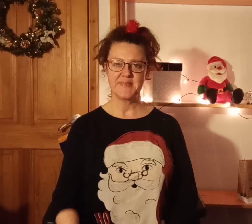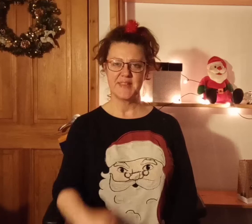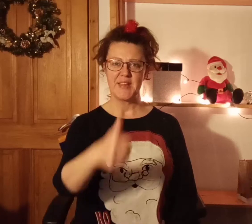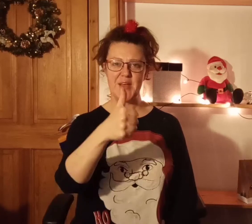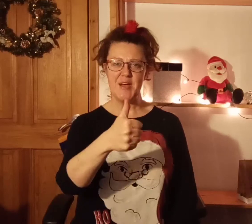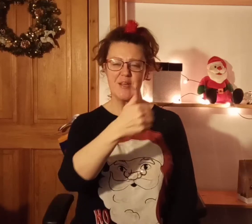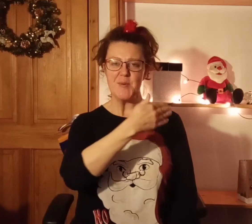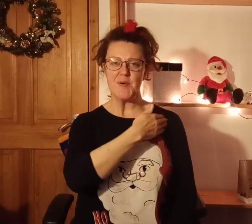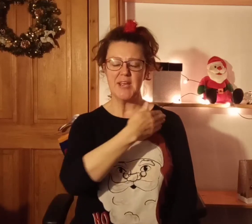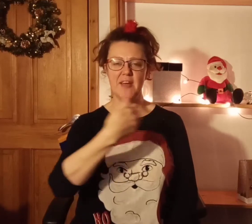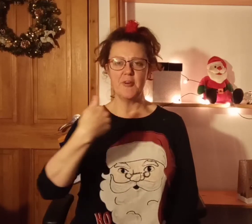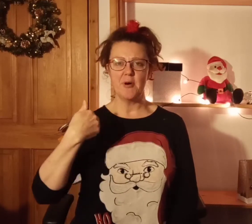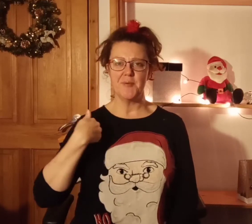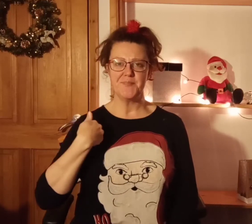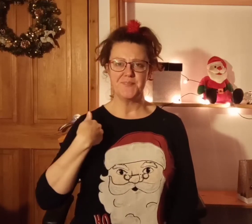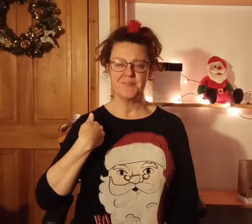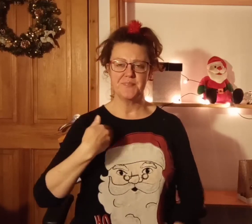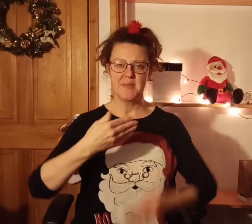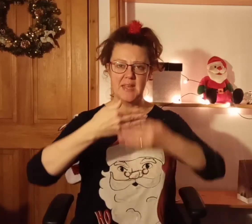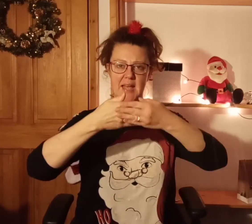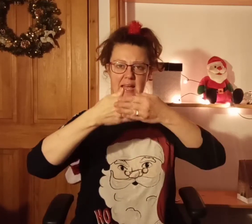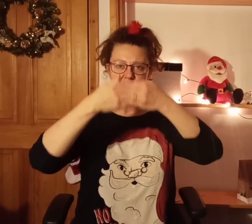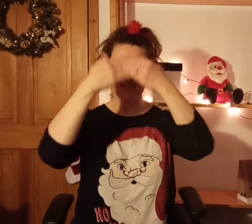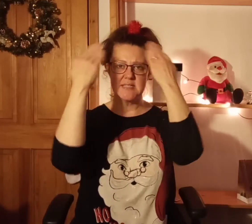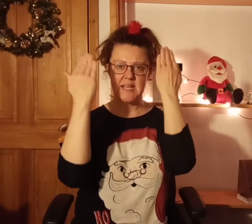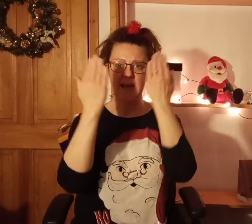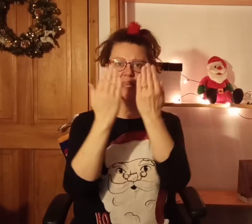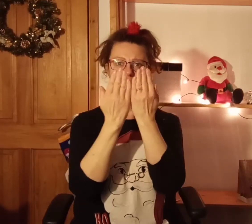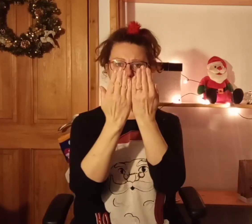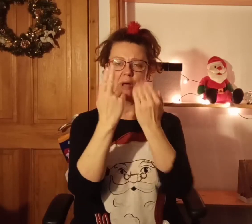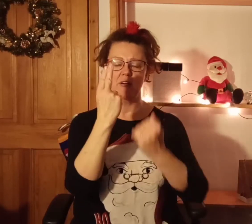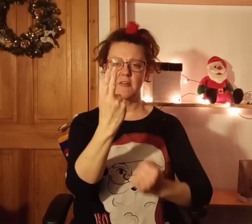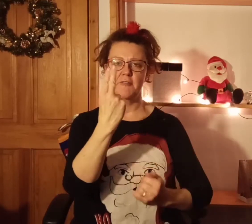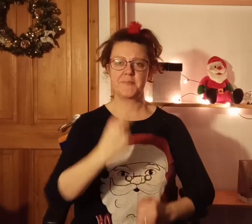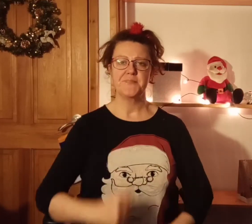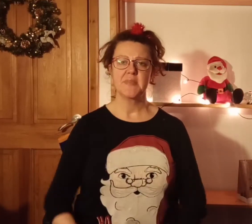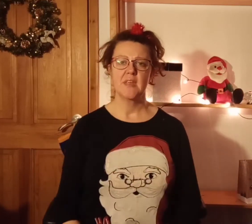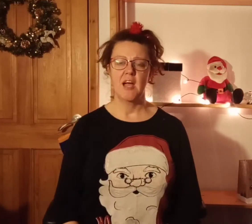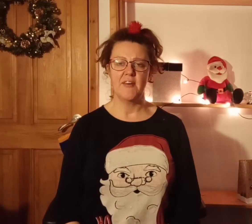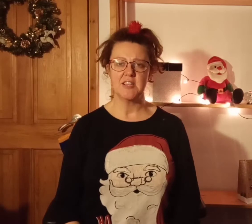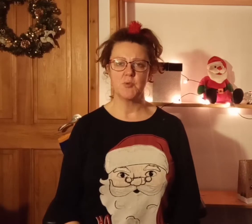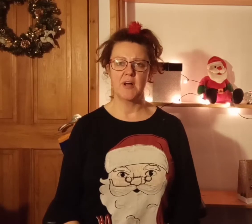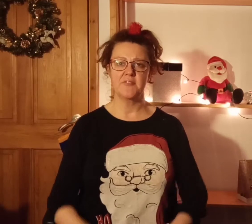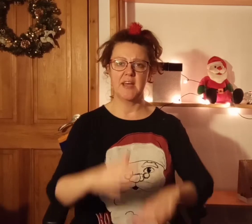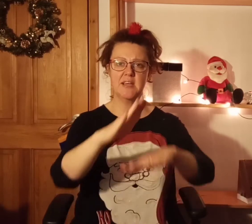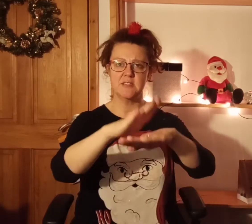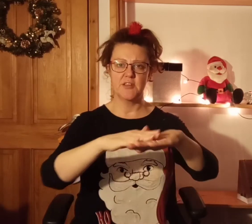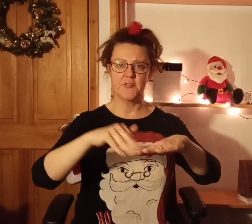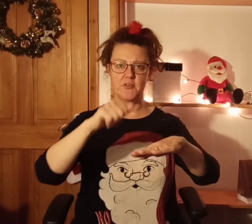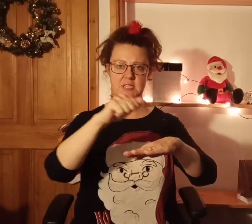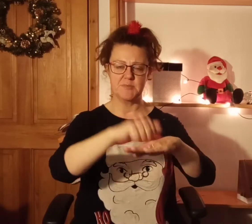Good morning, everyone. It's day 12 of our 12 days of Christmas.